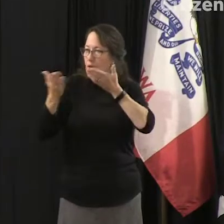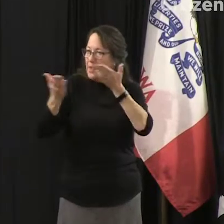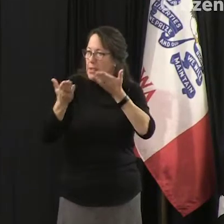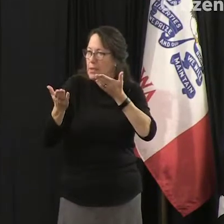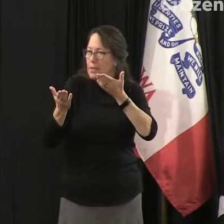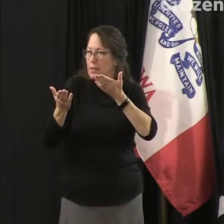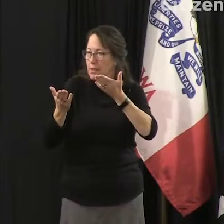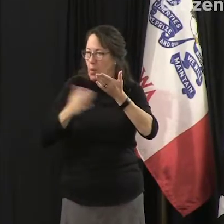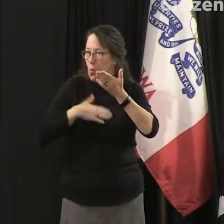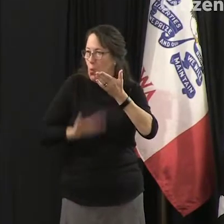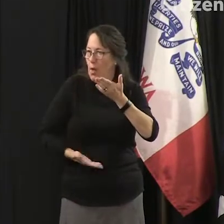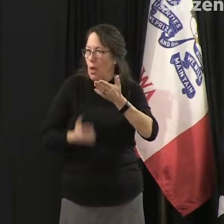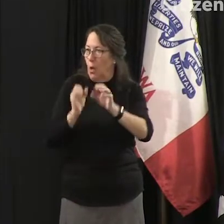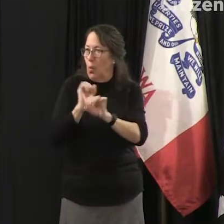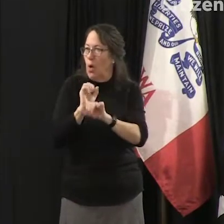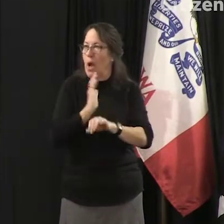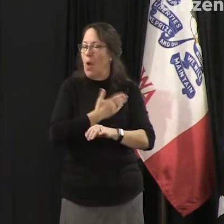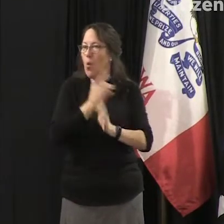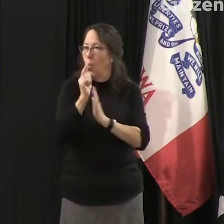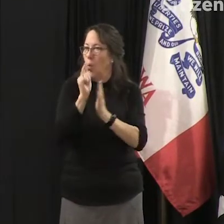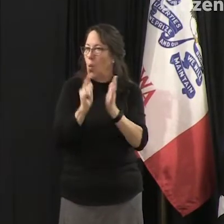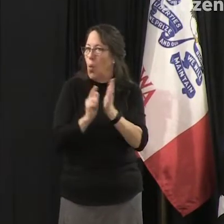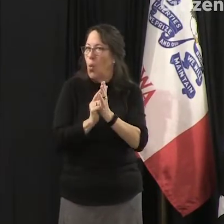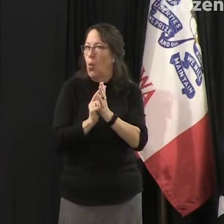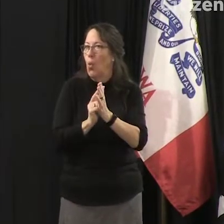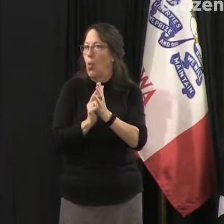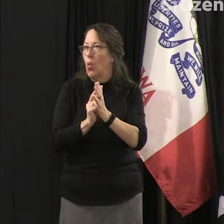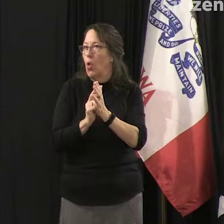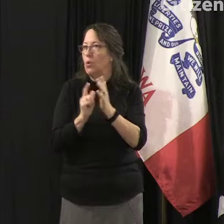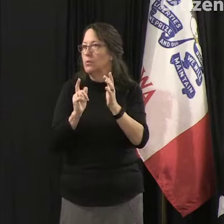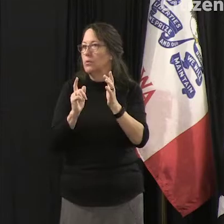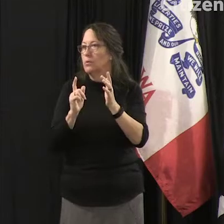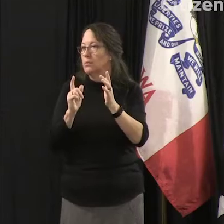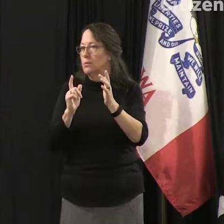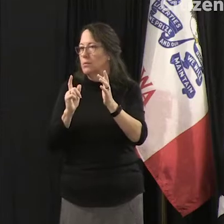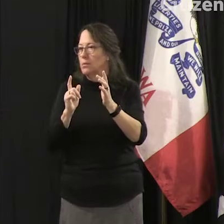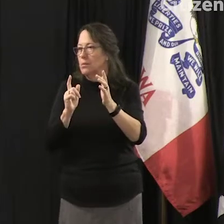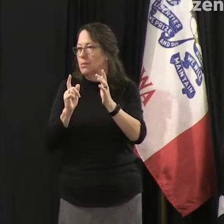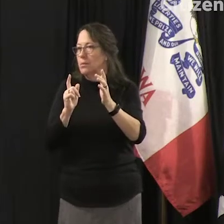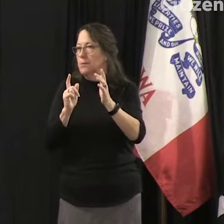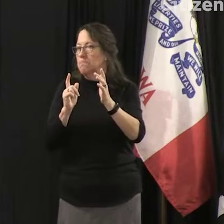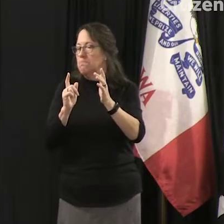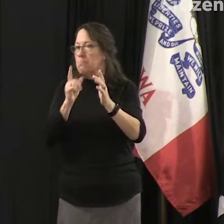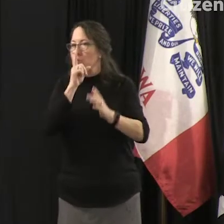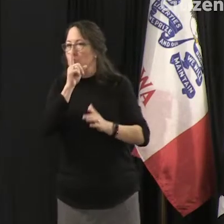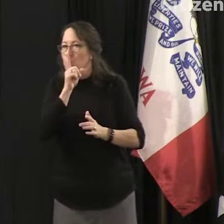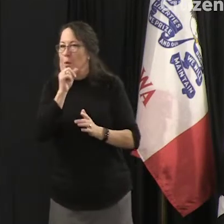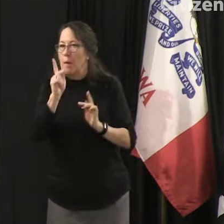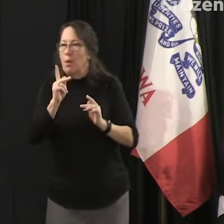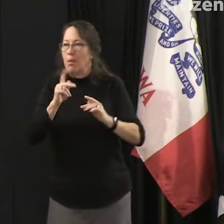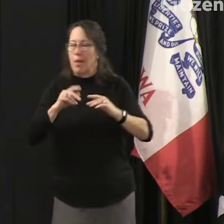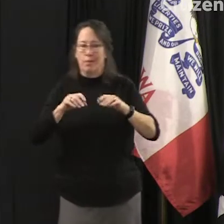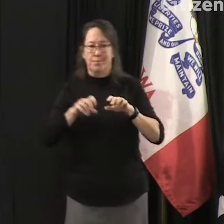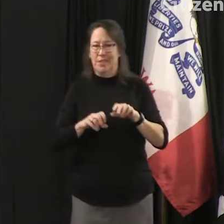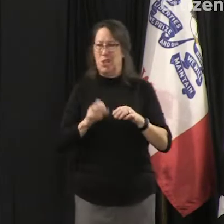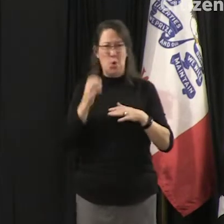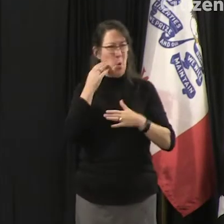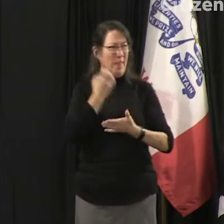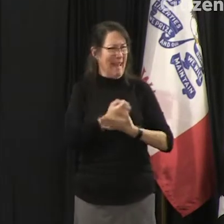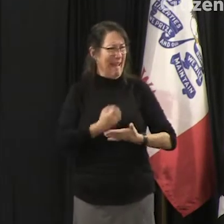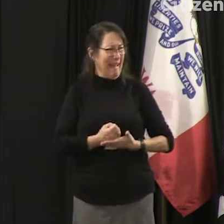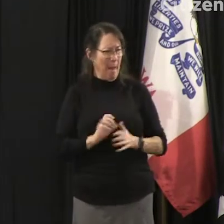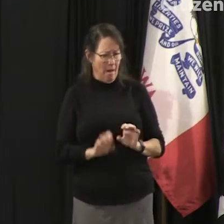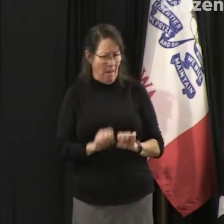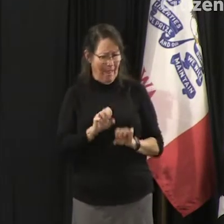services and making sure that our laws take into account those that may be on the bottom rung of the economic